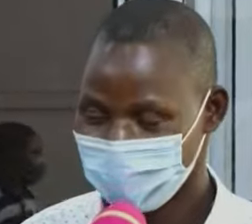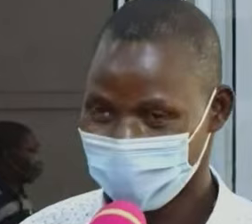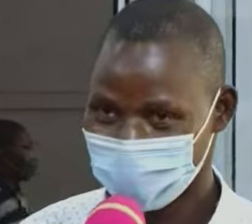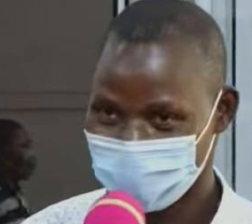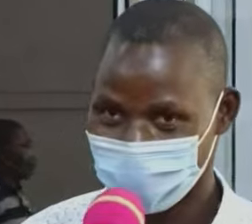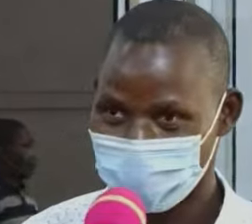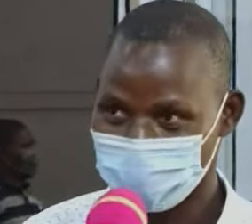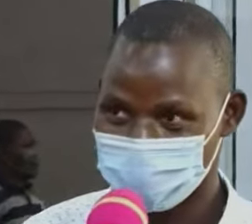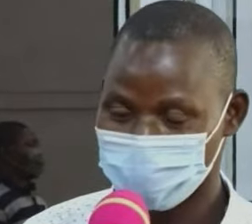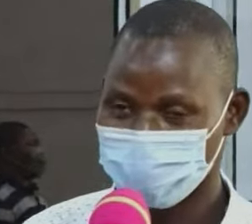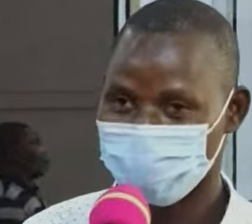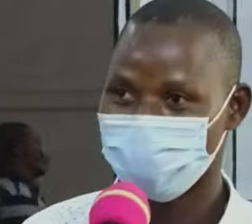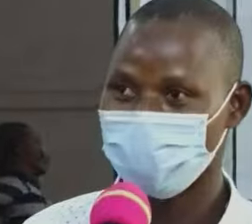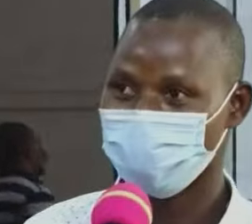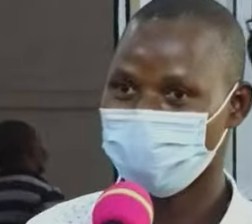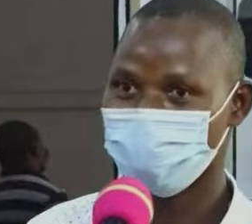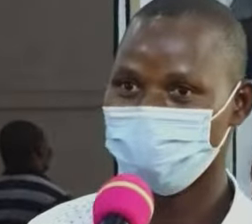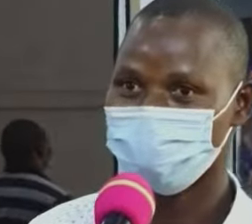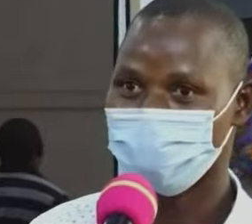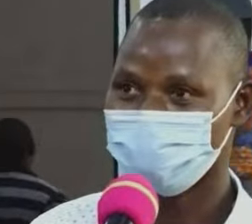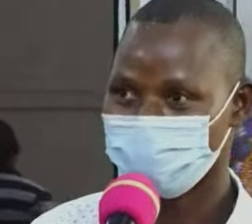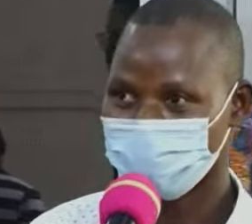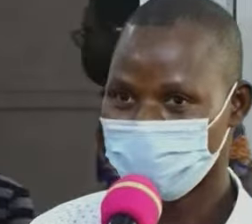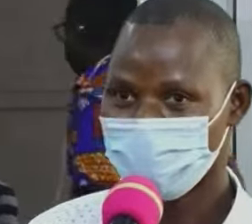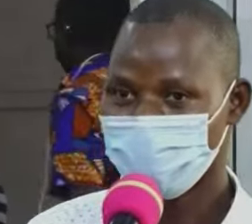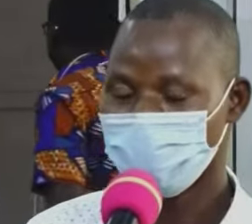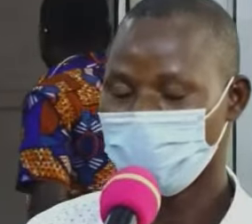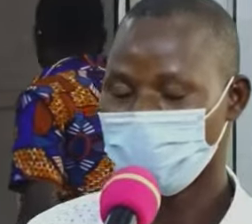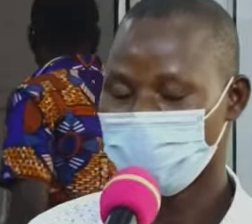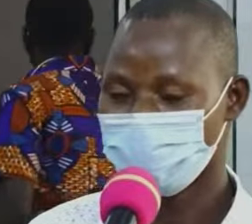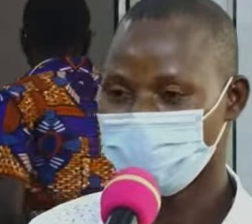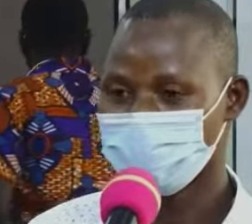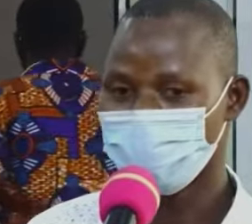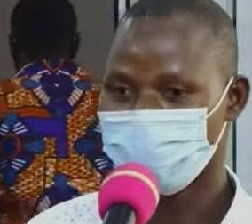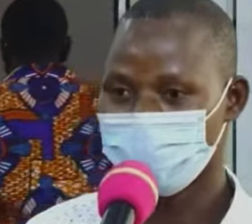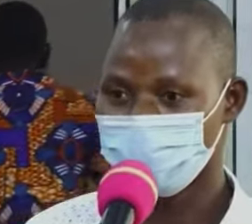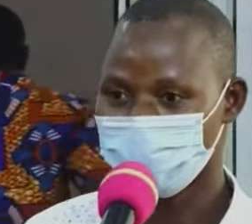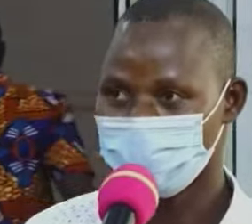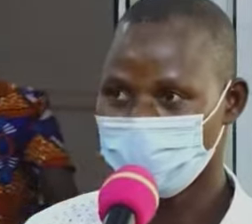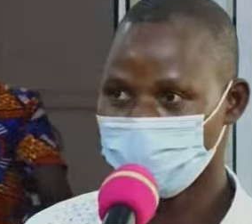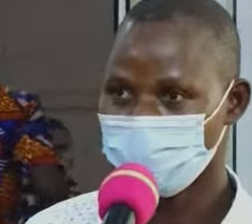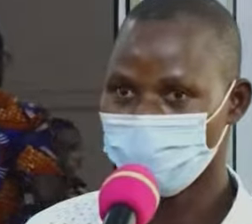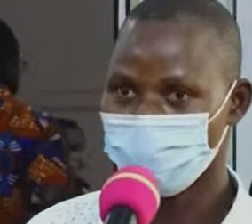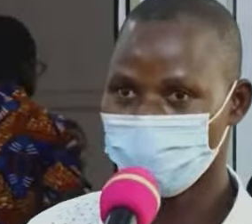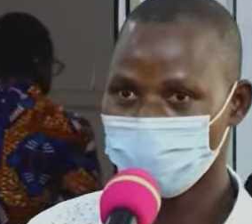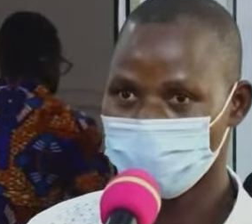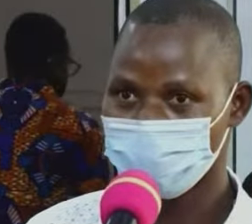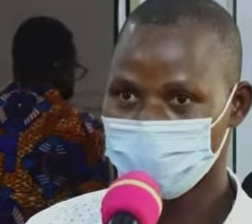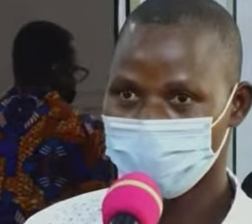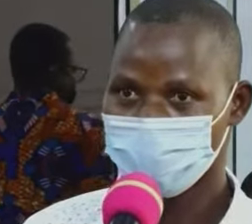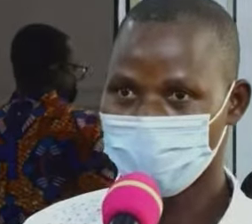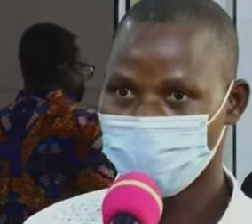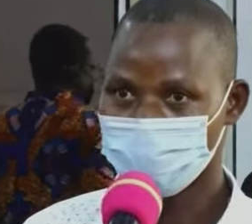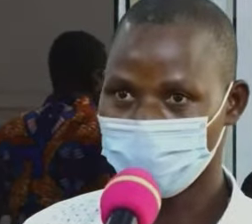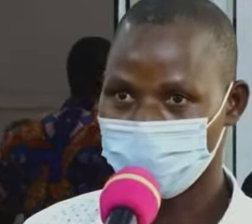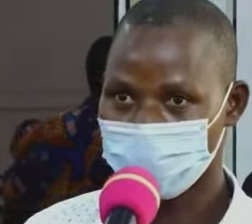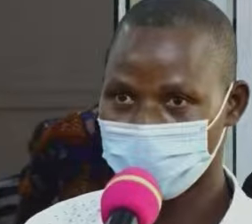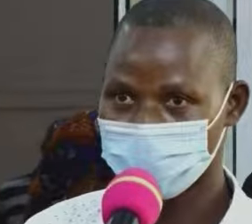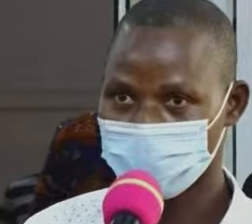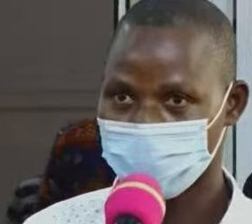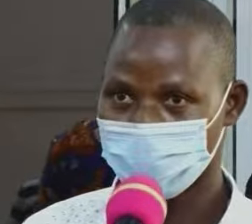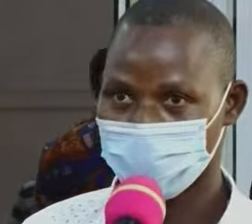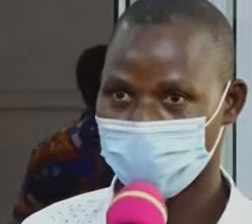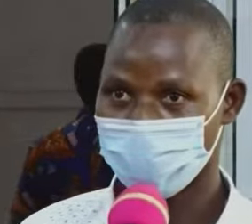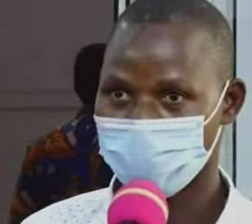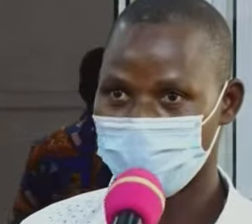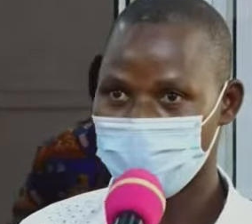Go ahead. I'm not arguing with you. I want to find out from him. Some of the wooden boat